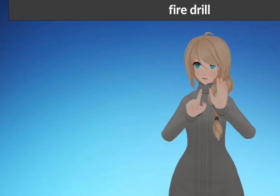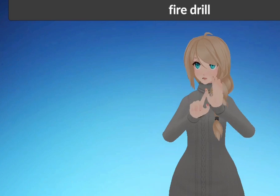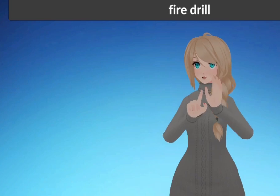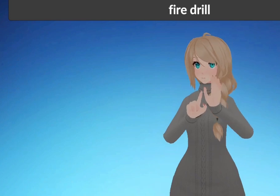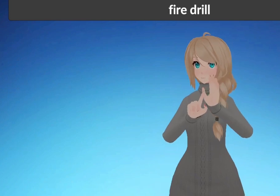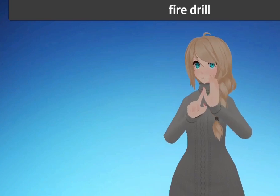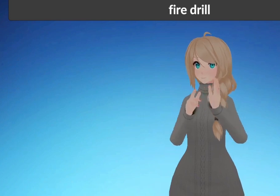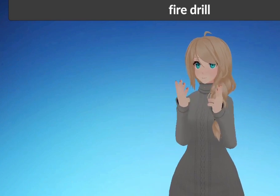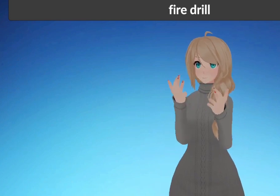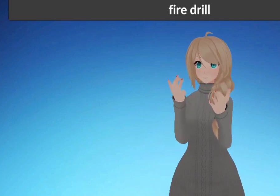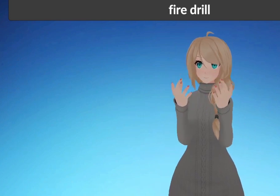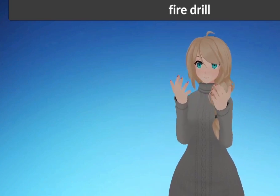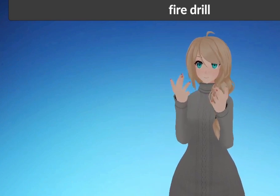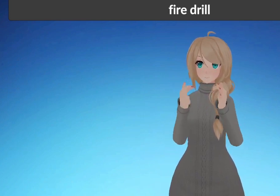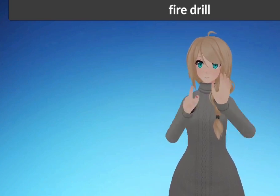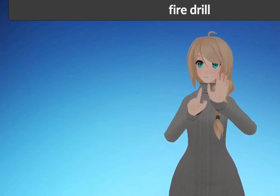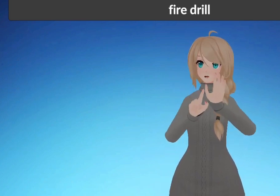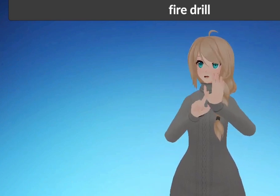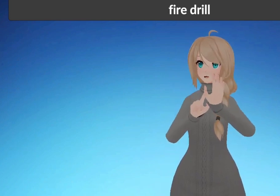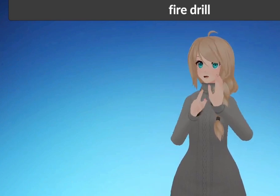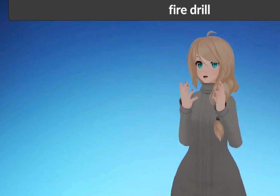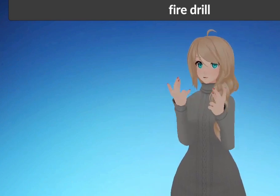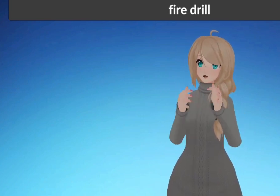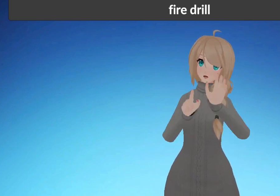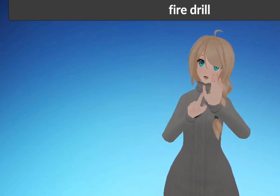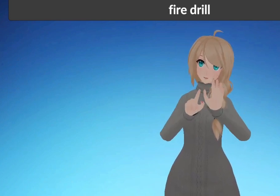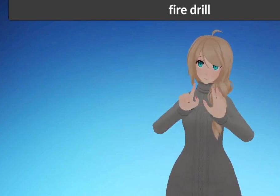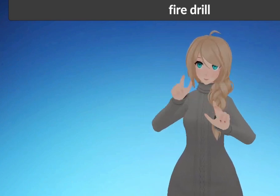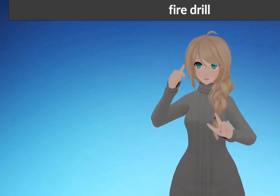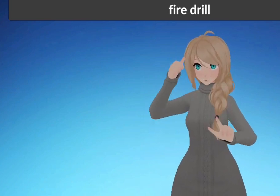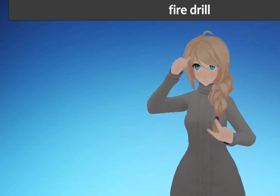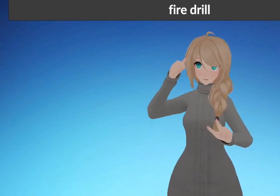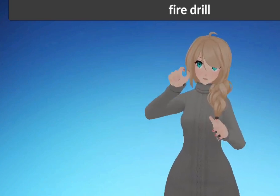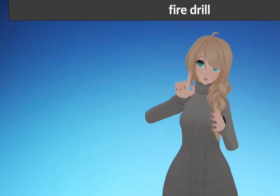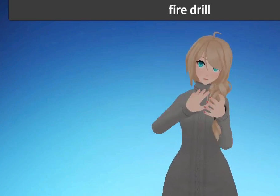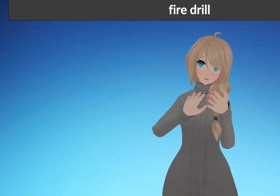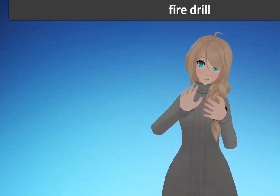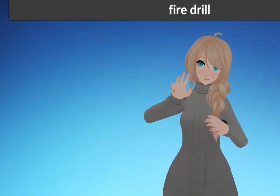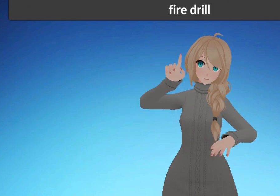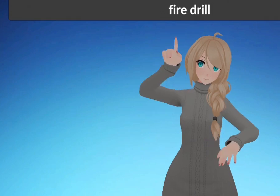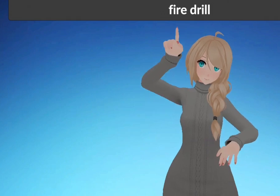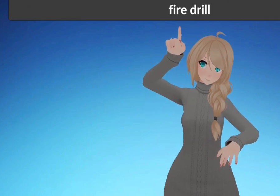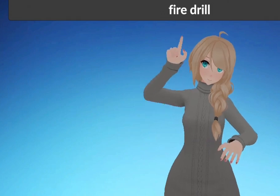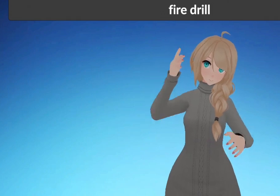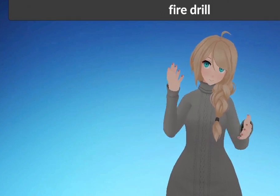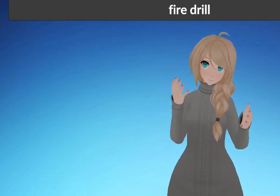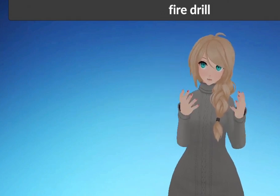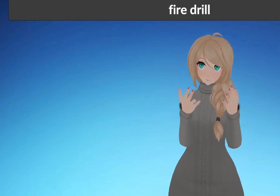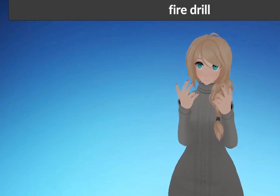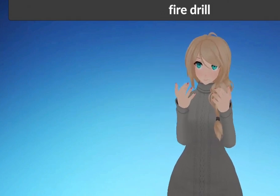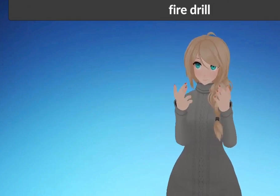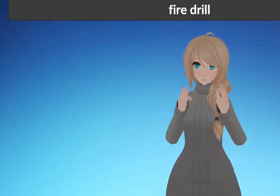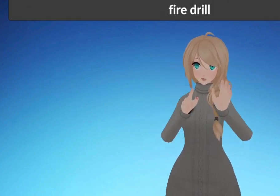girl. Fire girl or fire alarm. But you know what it means. So fire